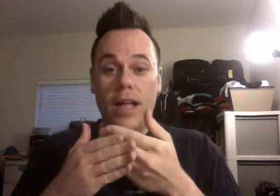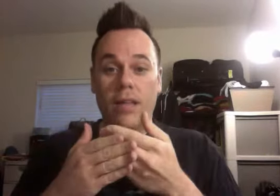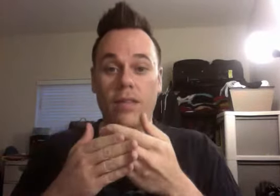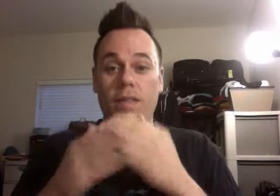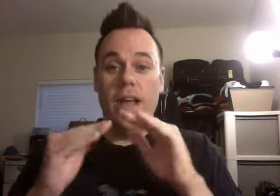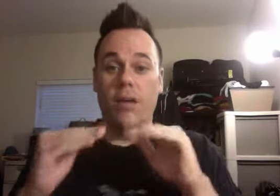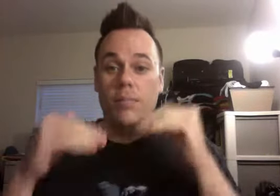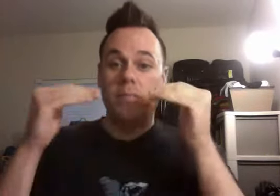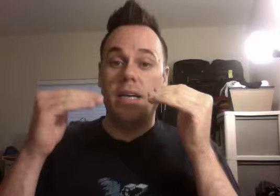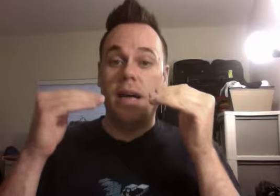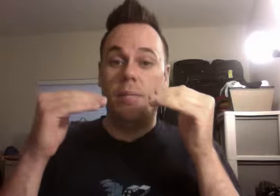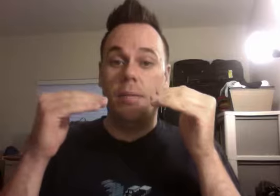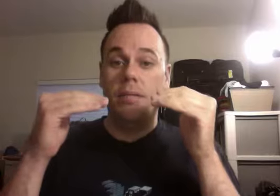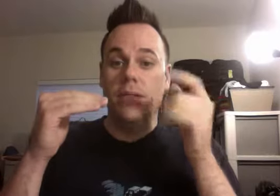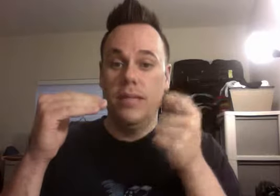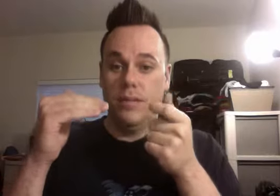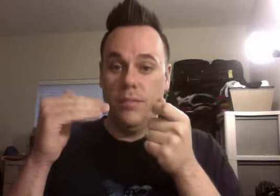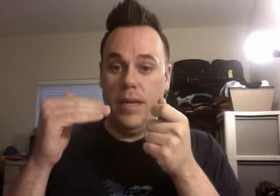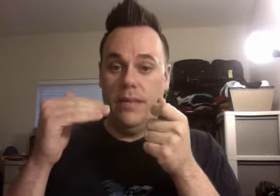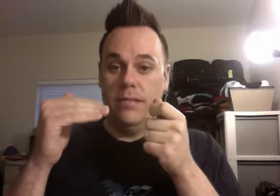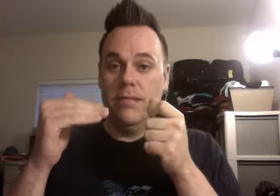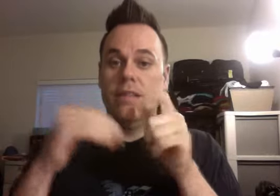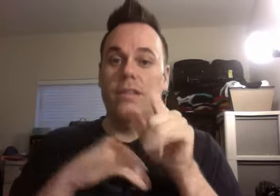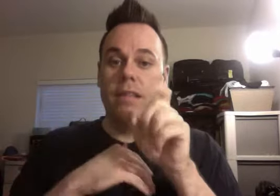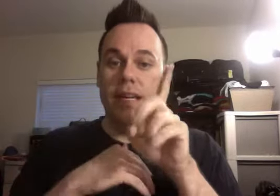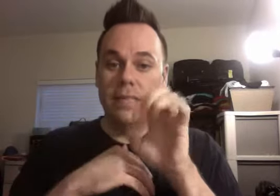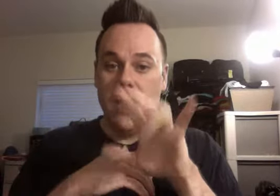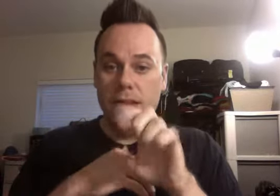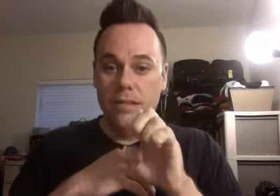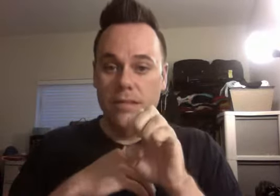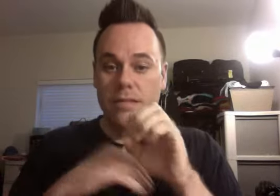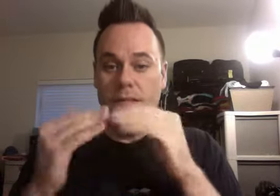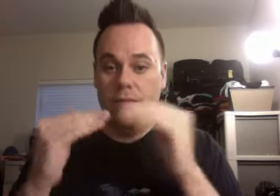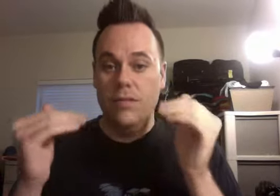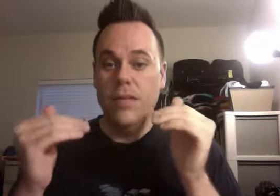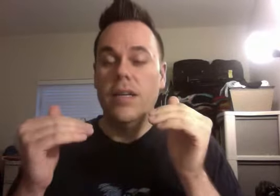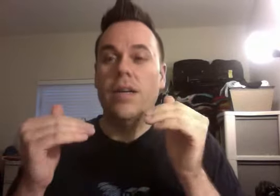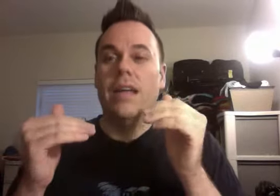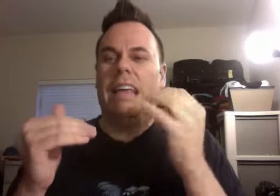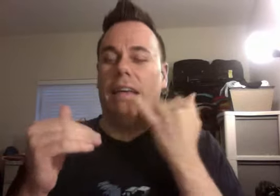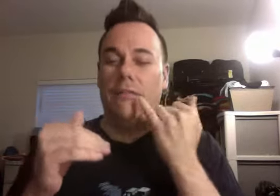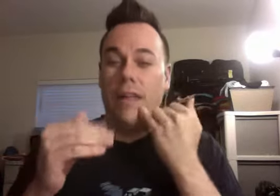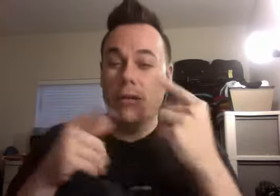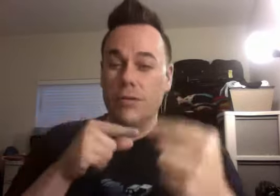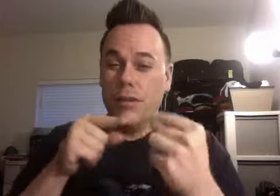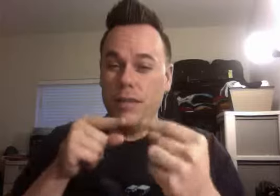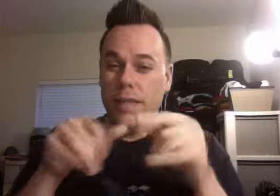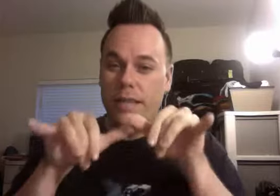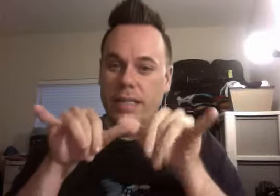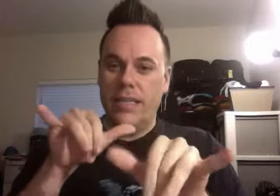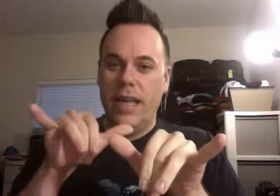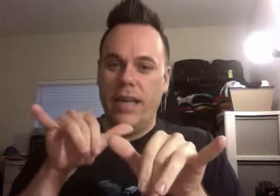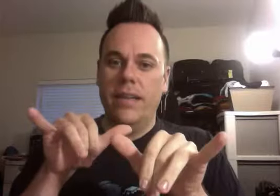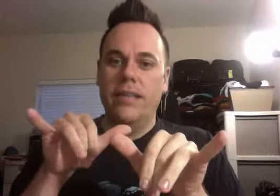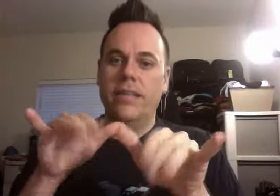well, they are bumped up a little bit in their Lexile level. If they are struggling, they stay at the